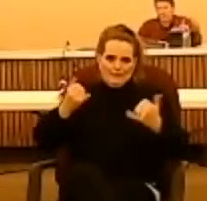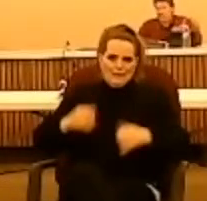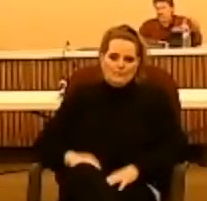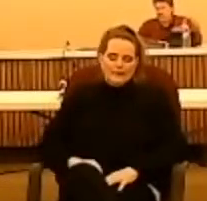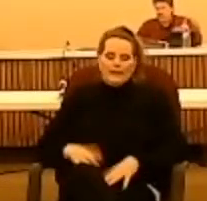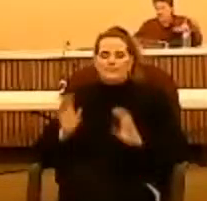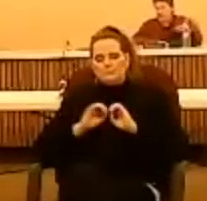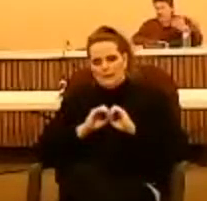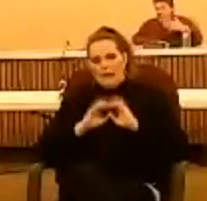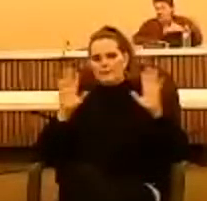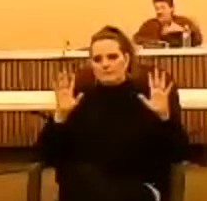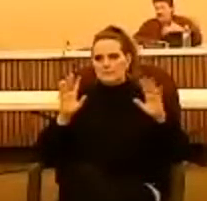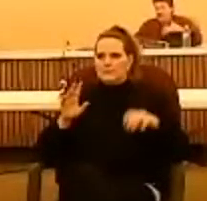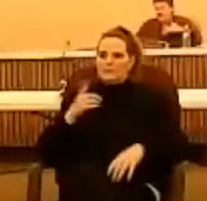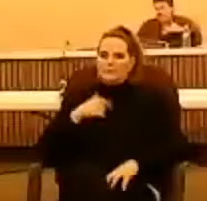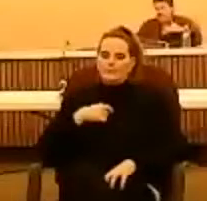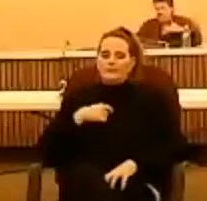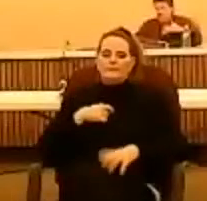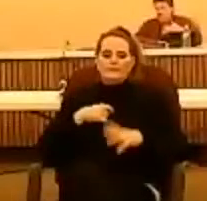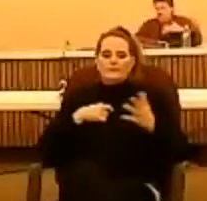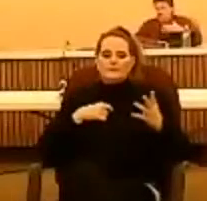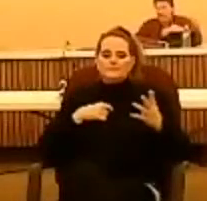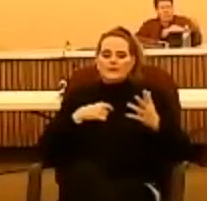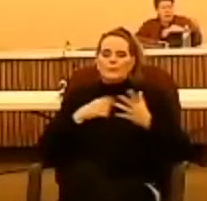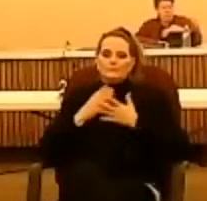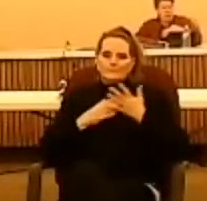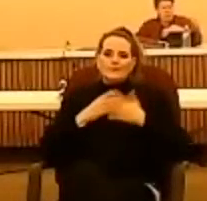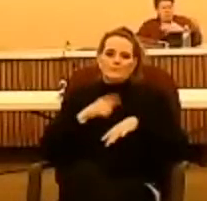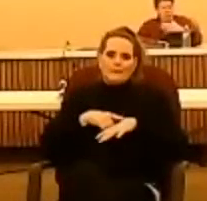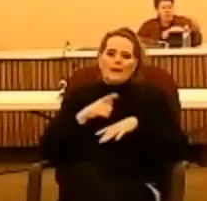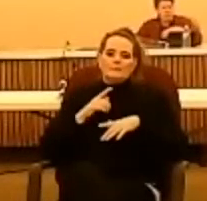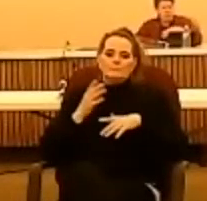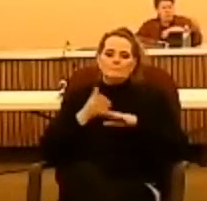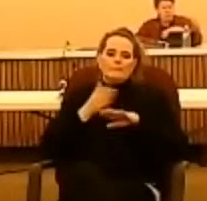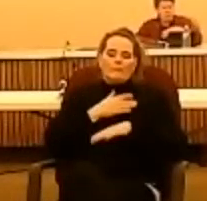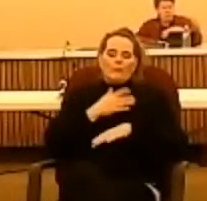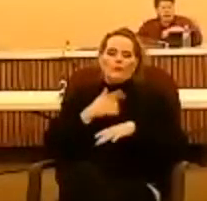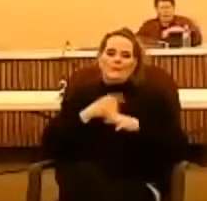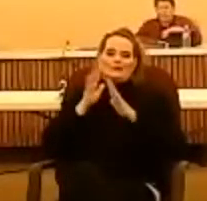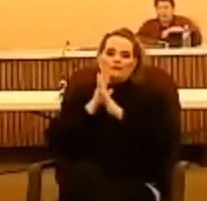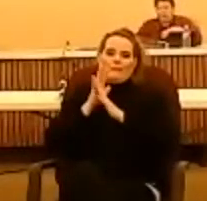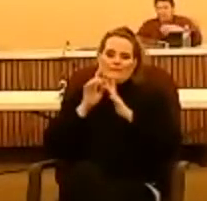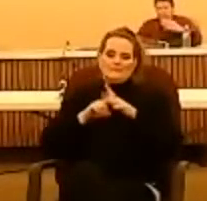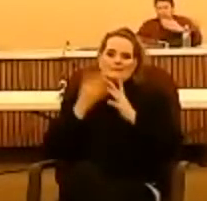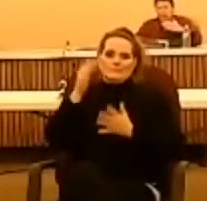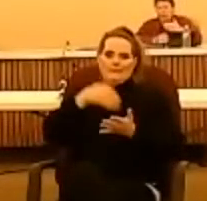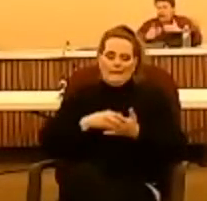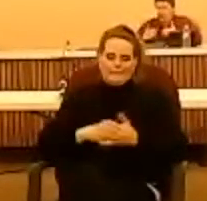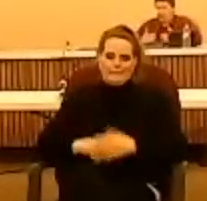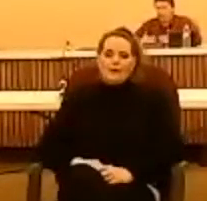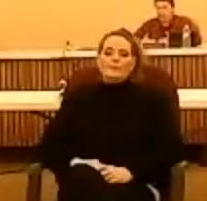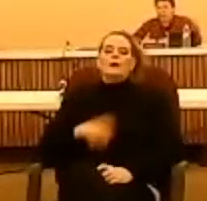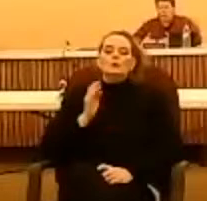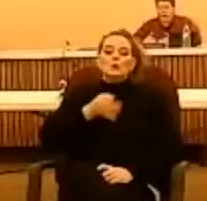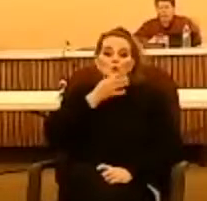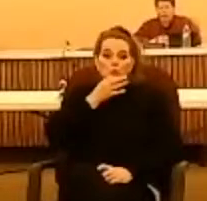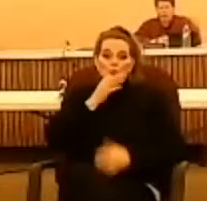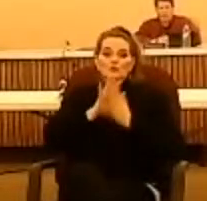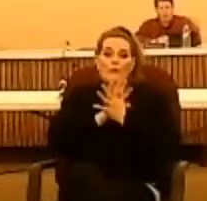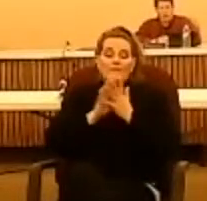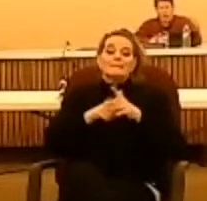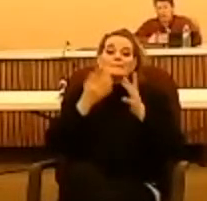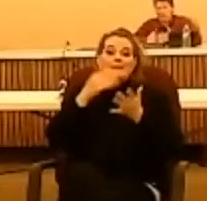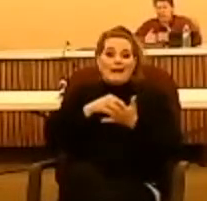before any traffic is added from the apartment complex. But basically, as soon as the traffic picks up, the county will put in those stop